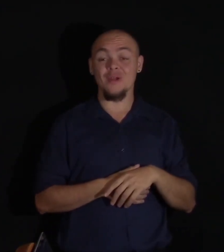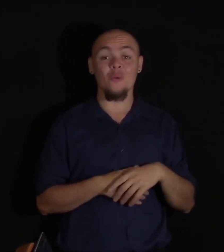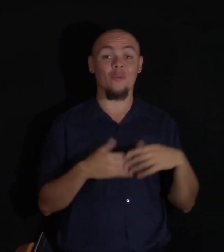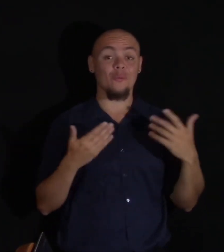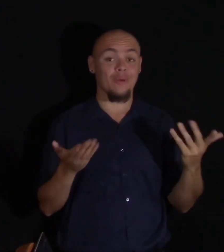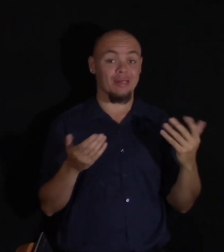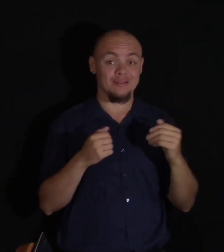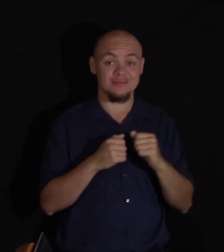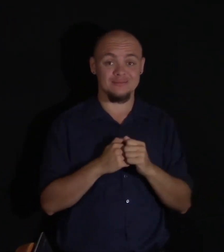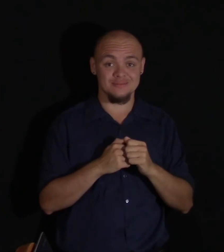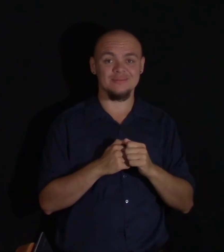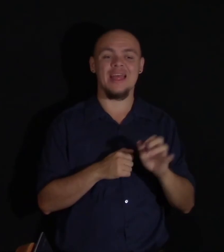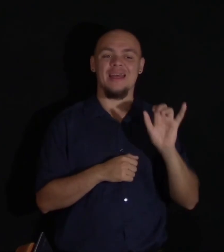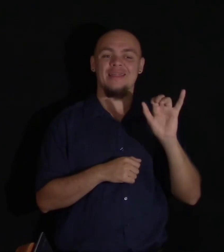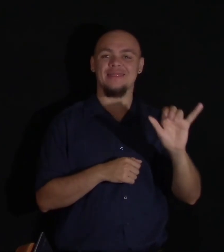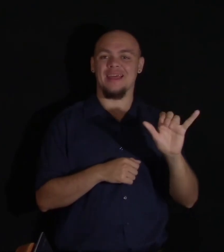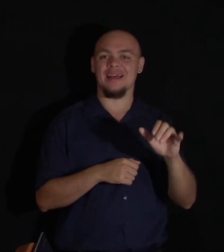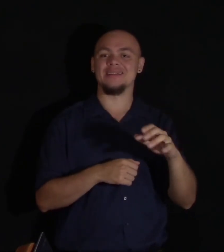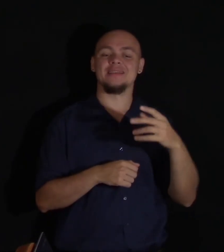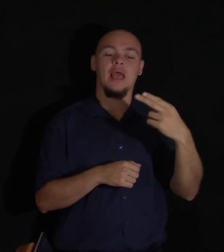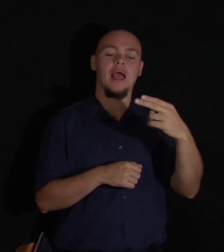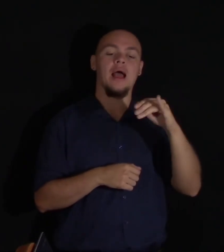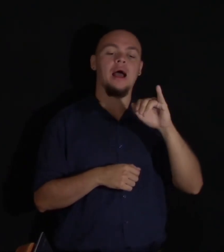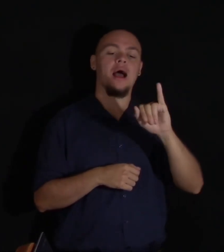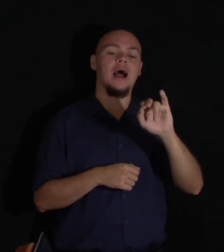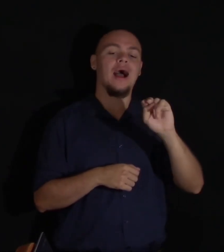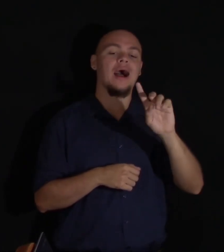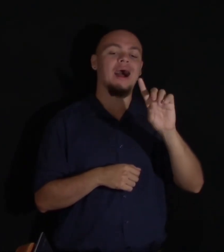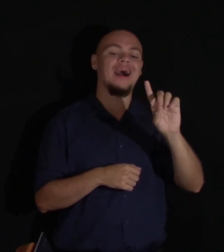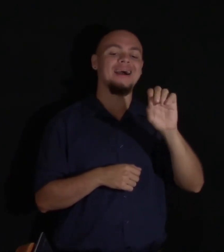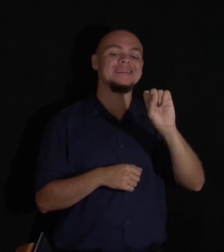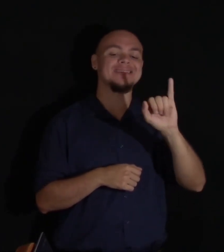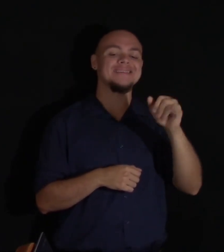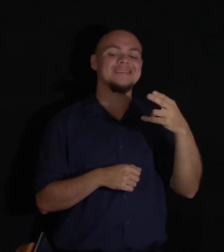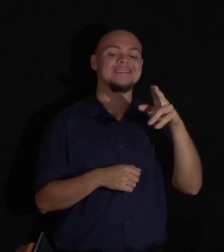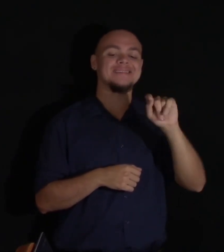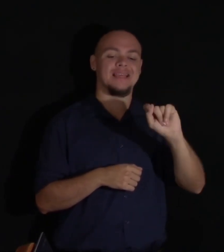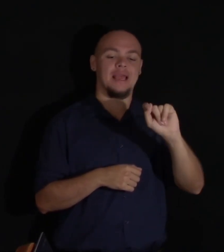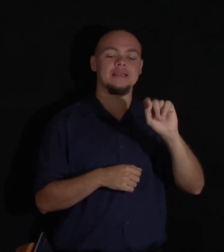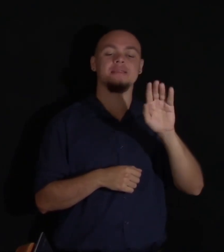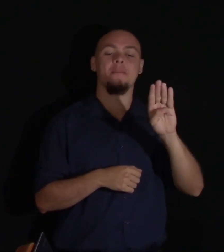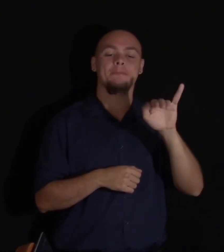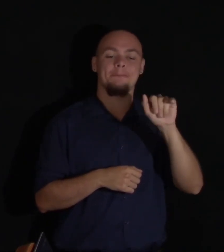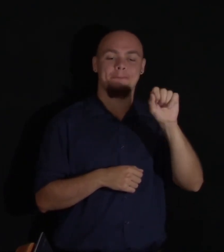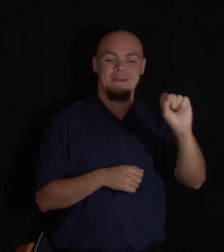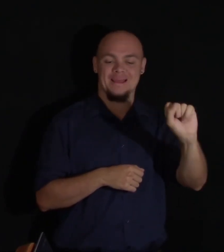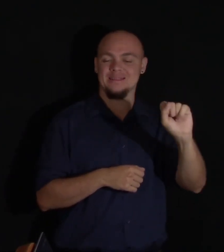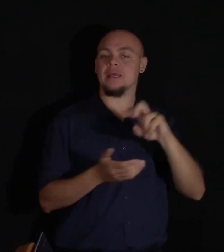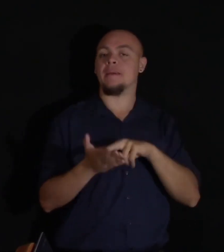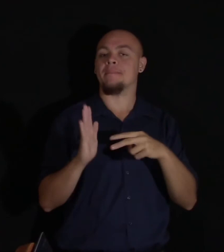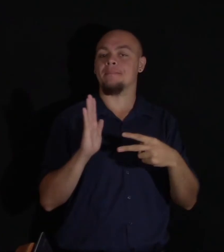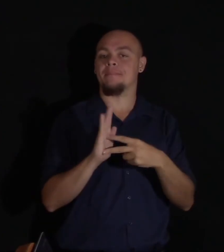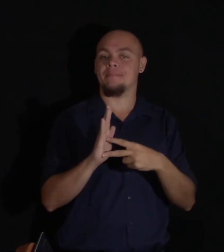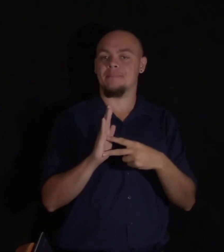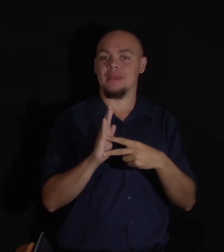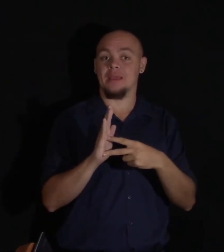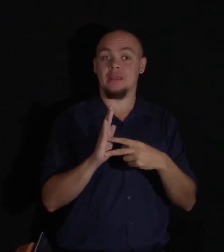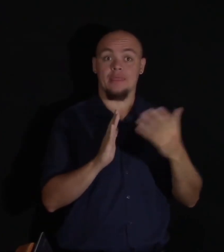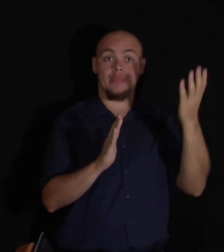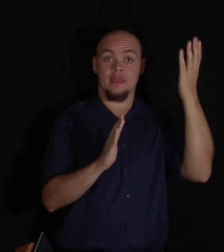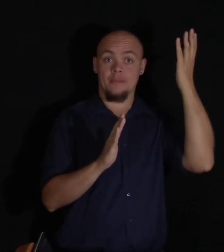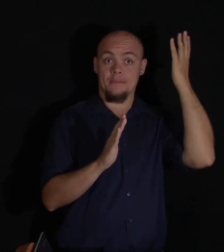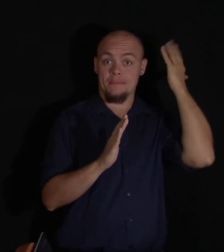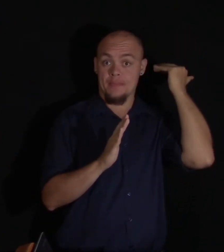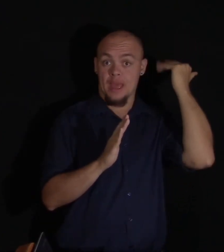Well, this is the so-called hindsight bias. It's a tendency that we don't remember the past according to what